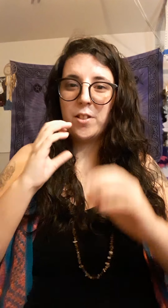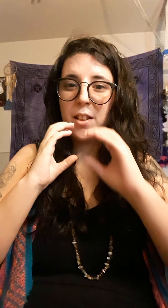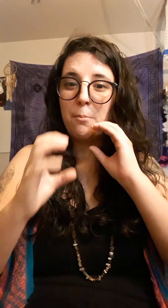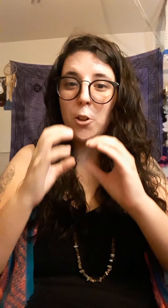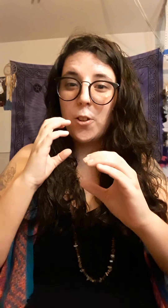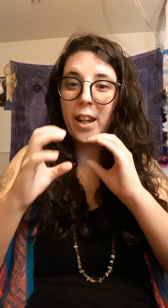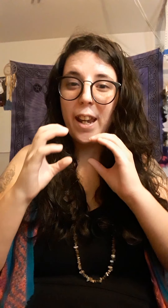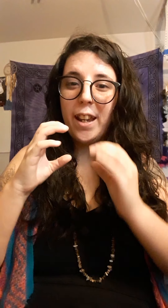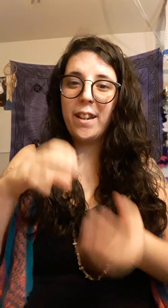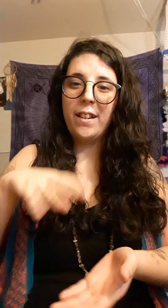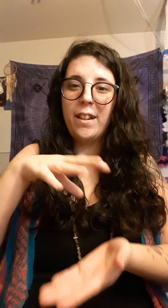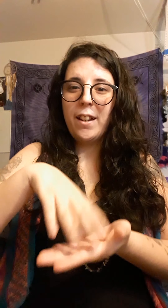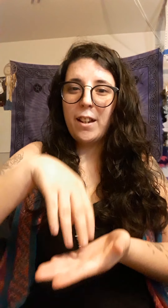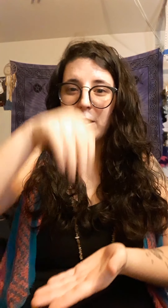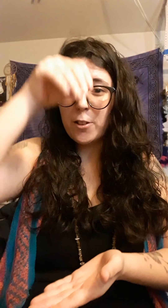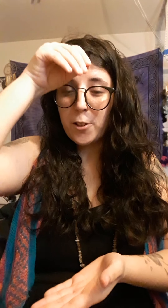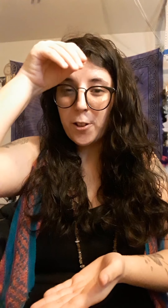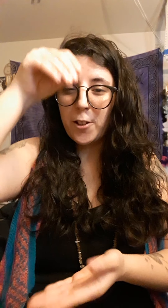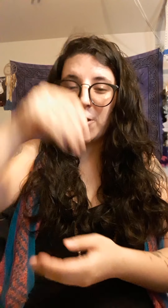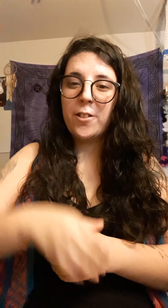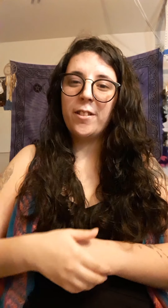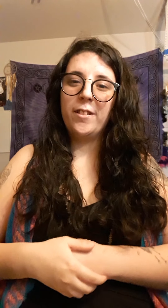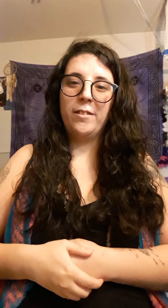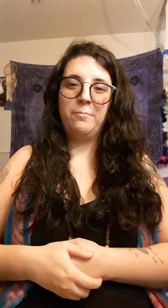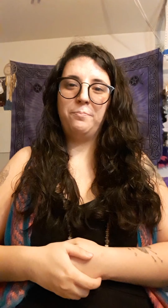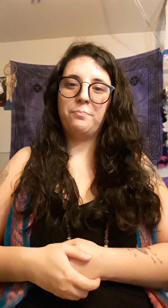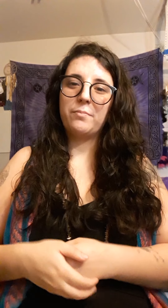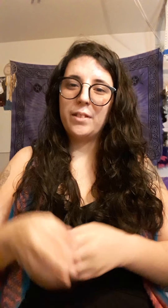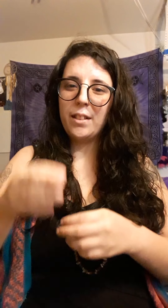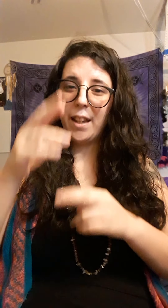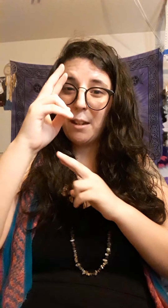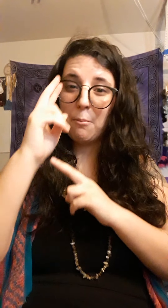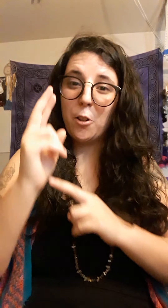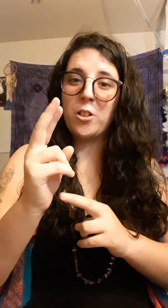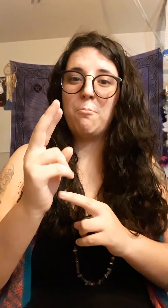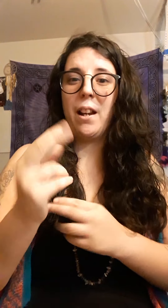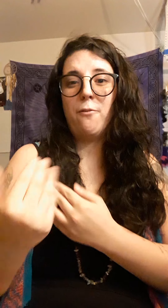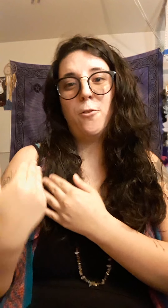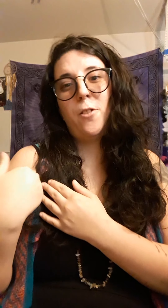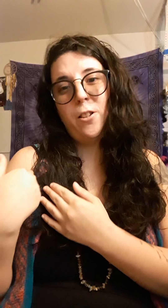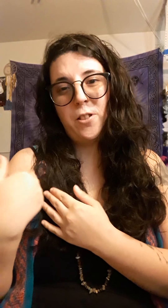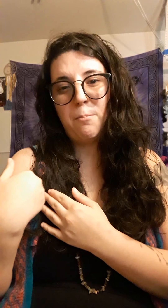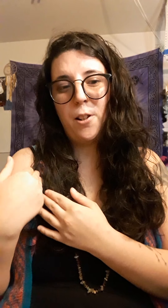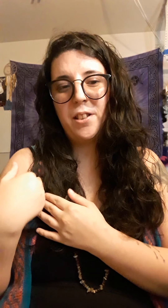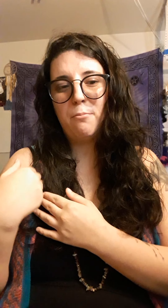communicate, learn, and be respectful and responsible.